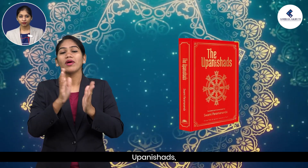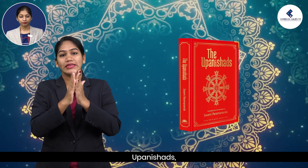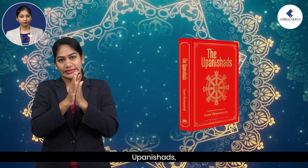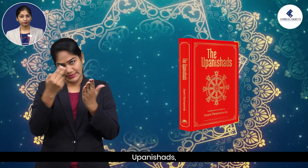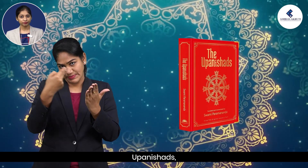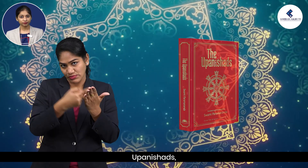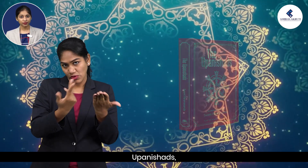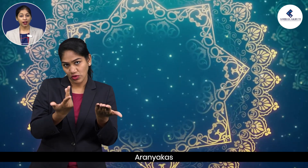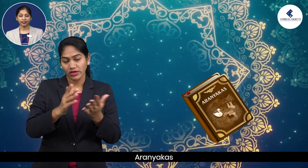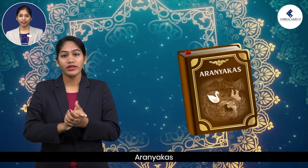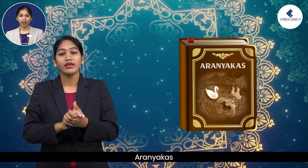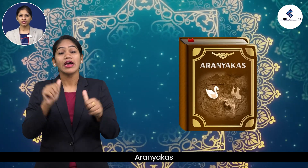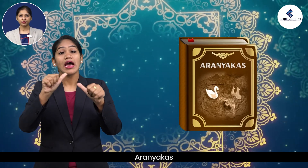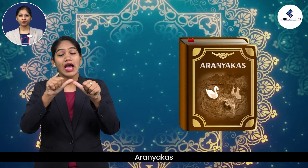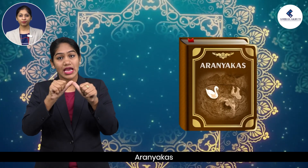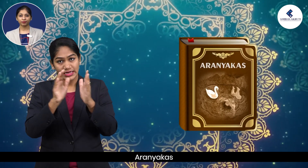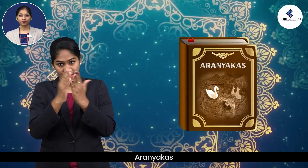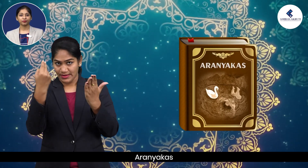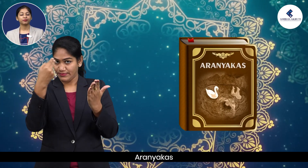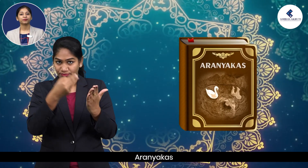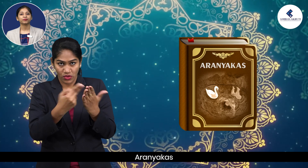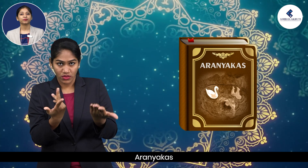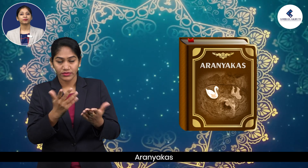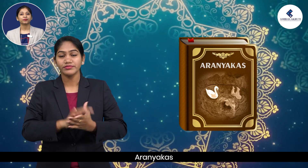Upanishads, Aryan